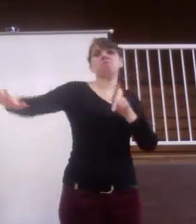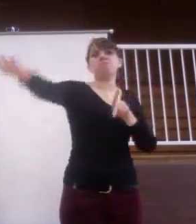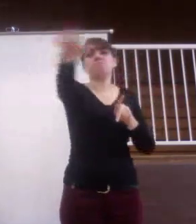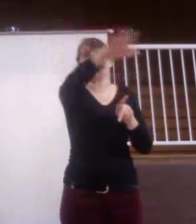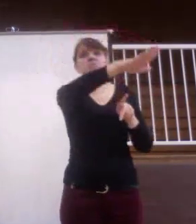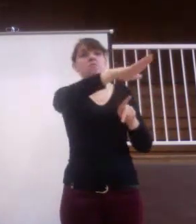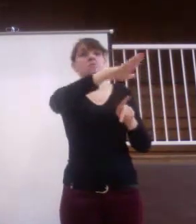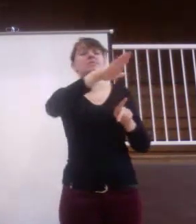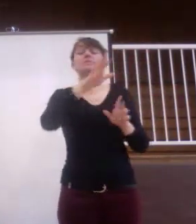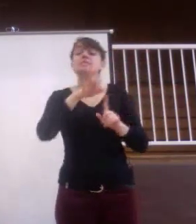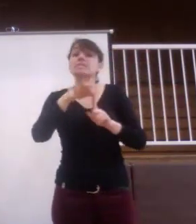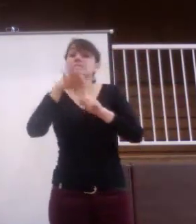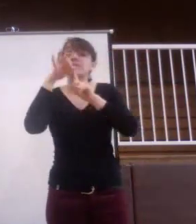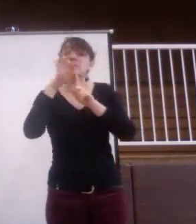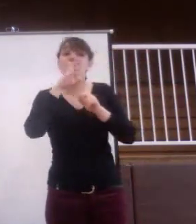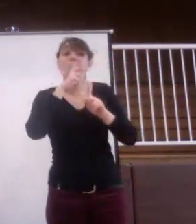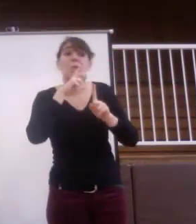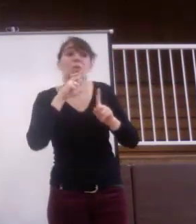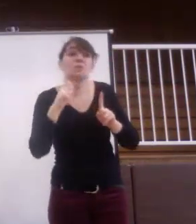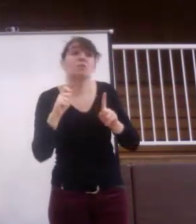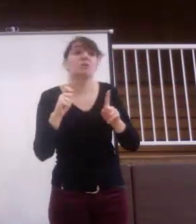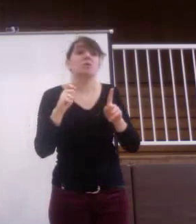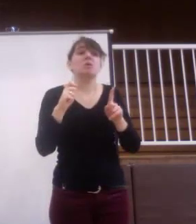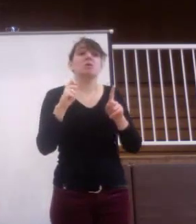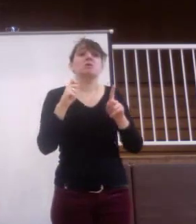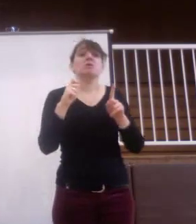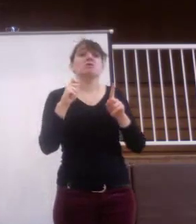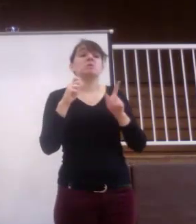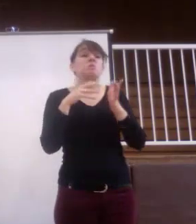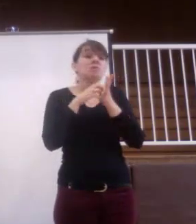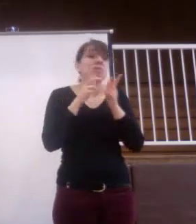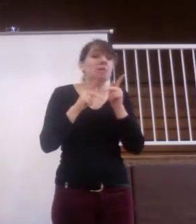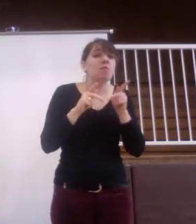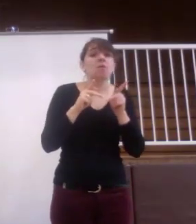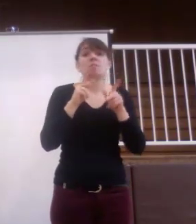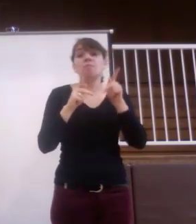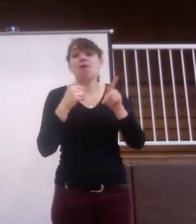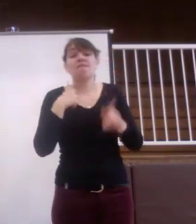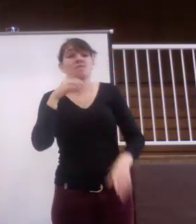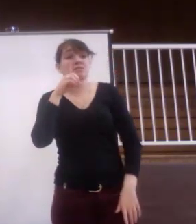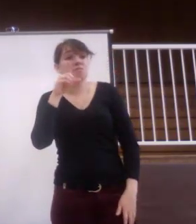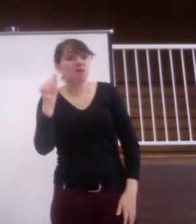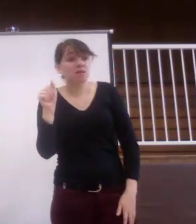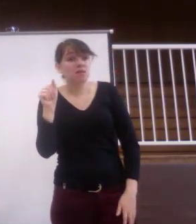especially older, vulnerable, or disabled people,